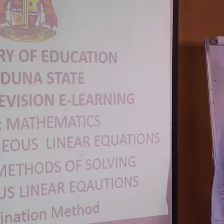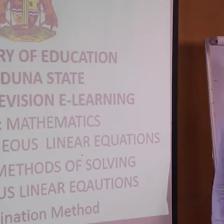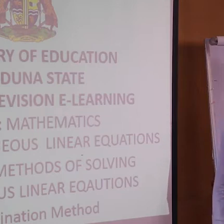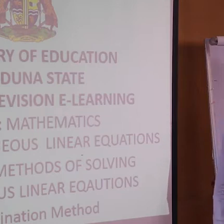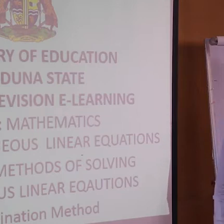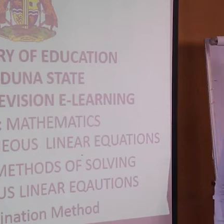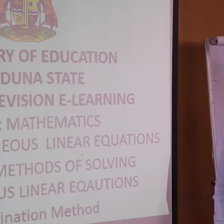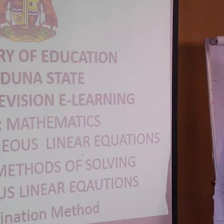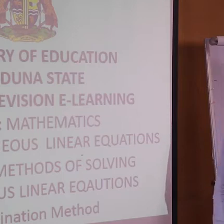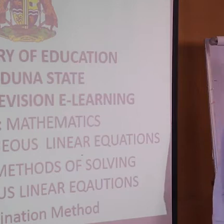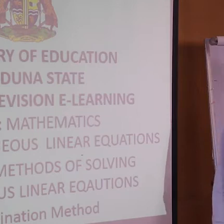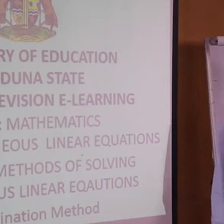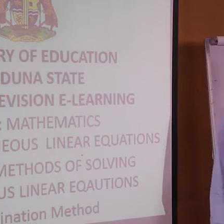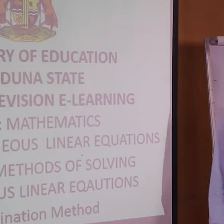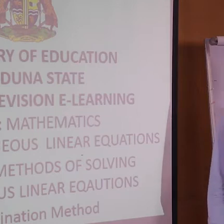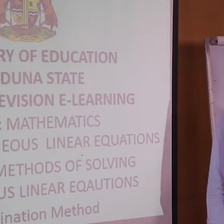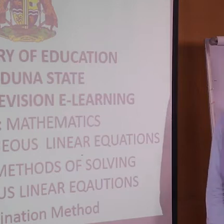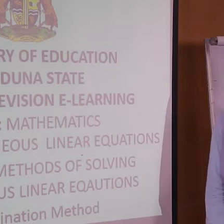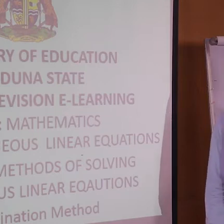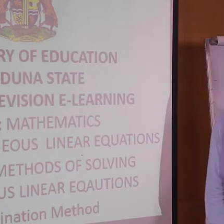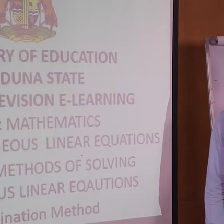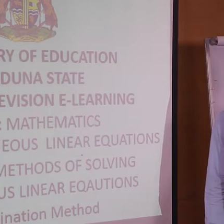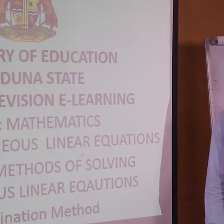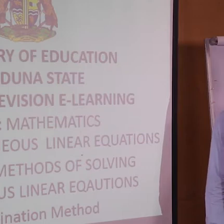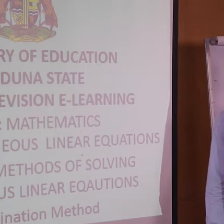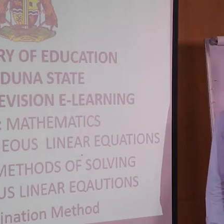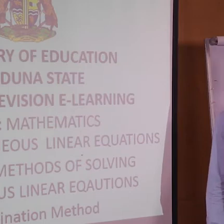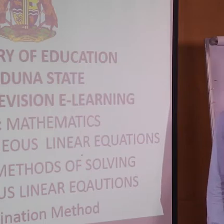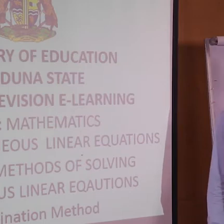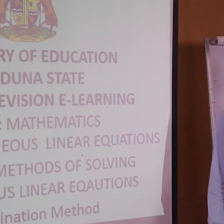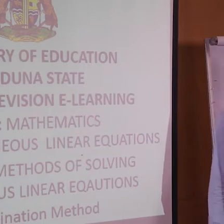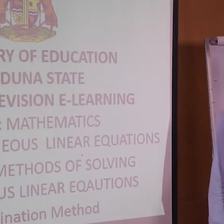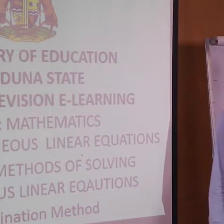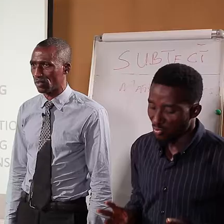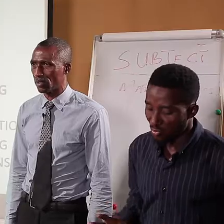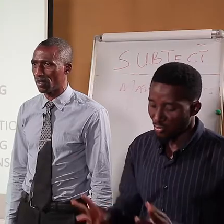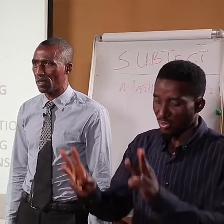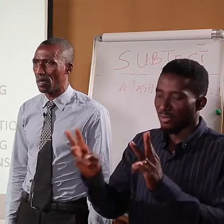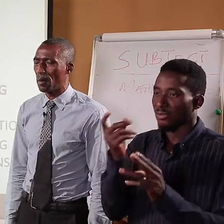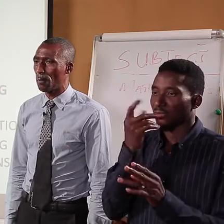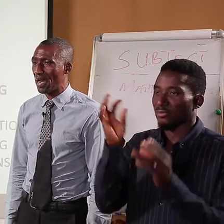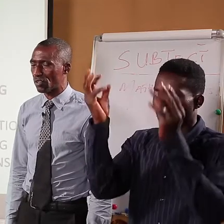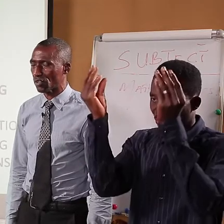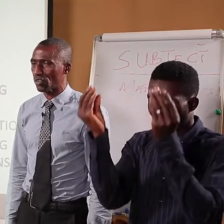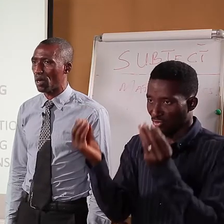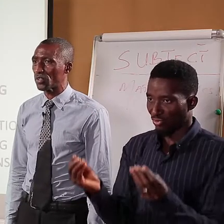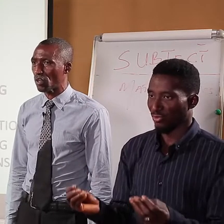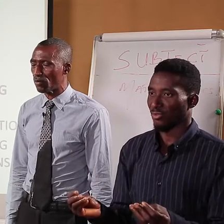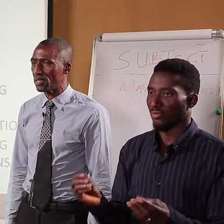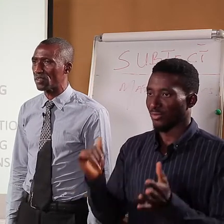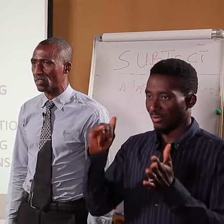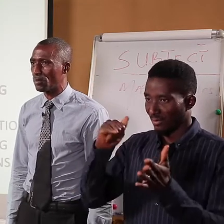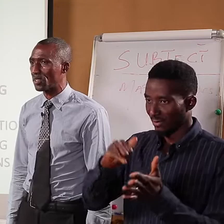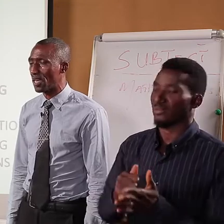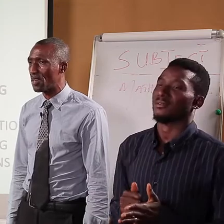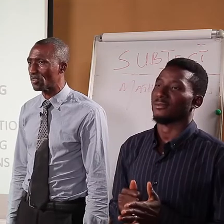the subtopic is methods of solving simultaneous linear equations. Methods of